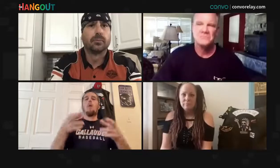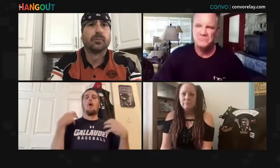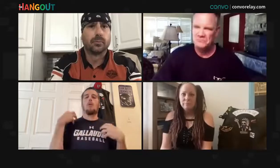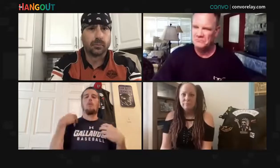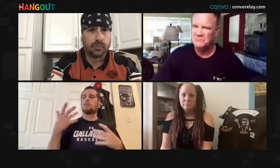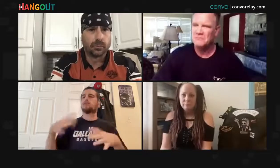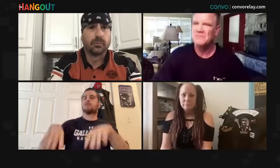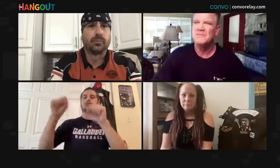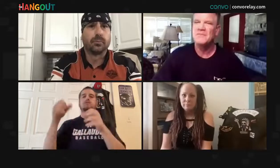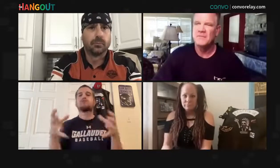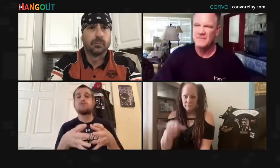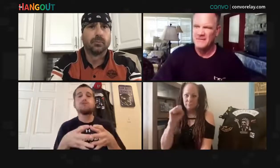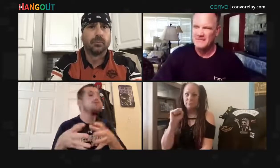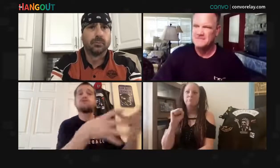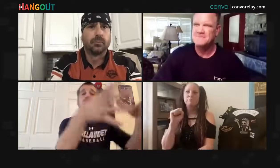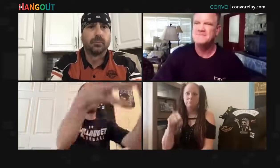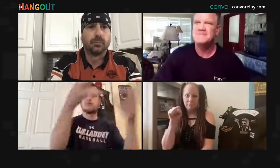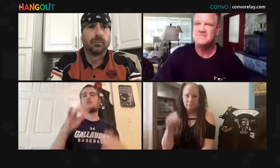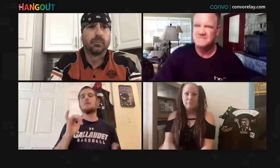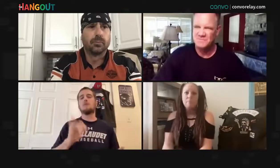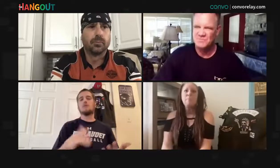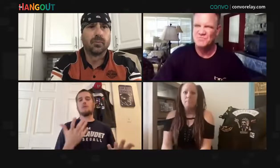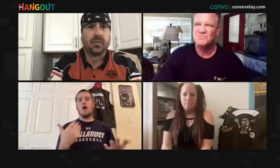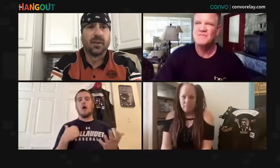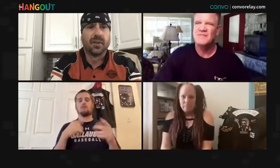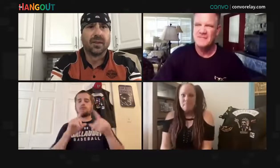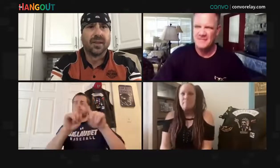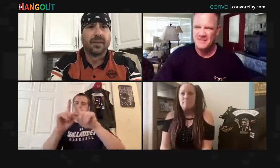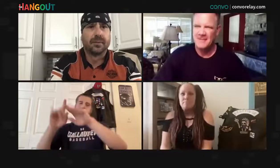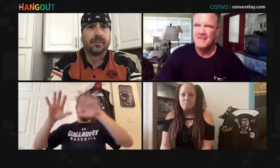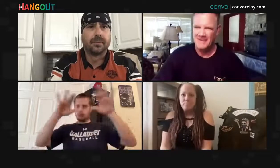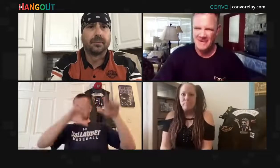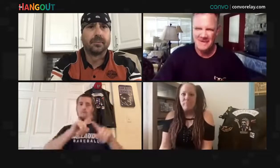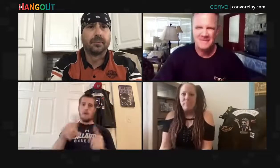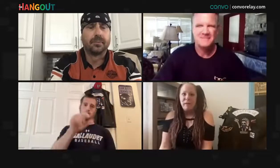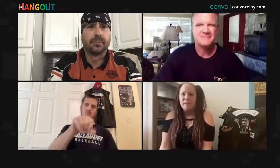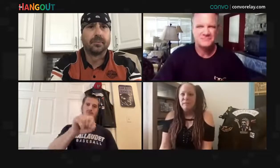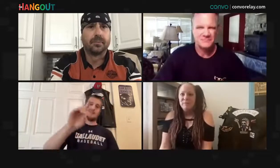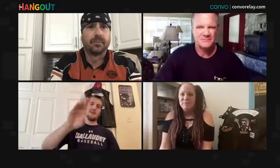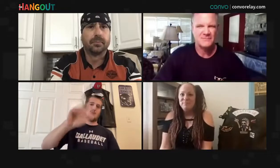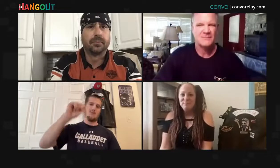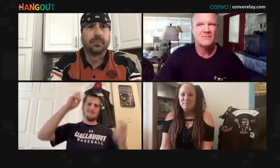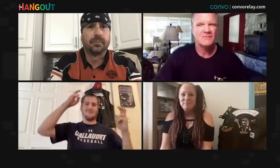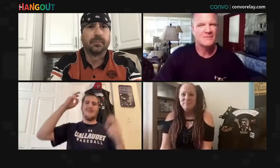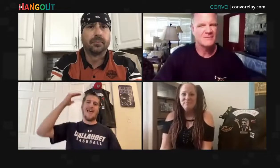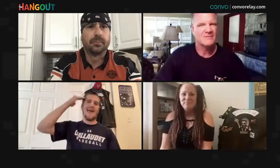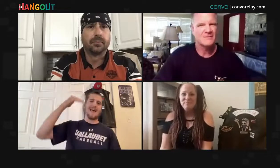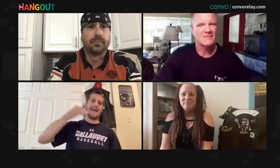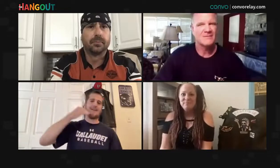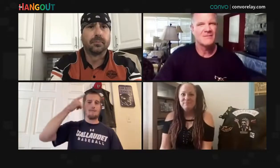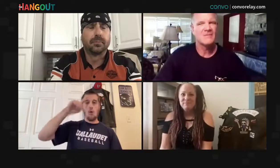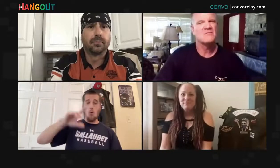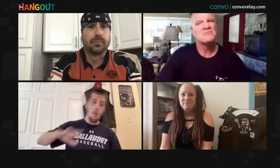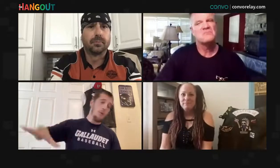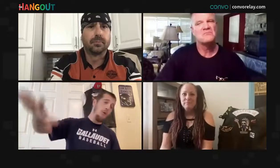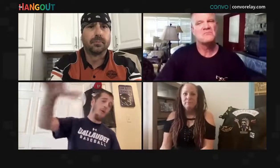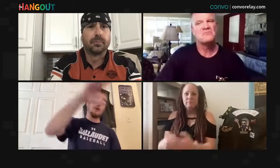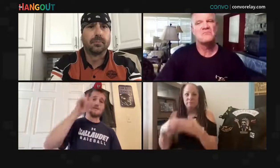be recognized, and you have a location, you figure out where you're going to go ride, and then you go ride. So there's a lot of different things that are out